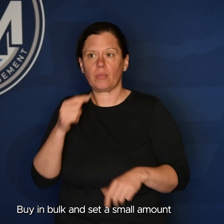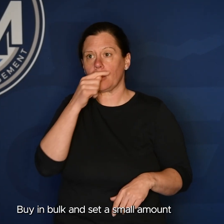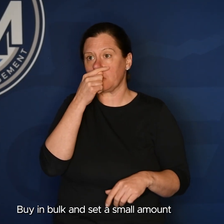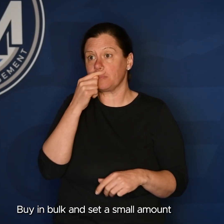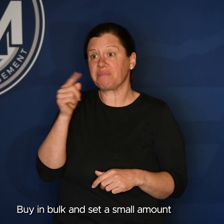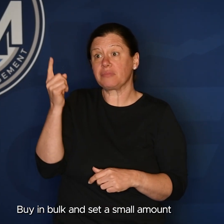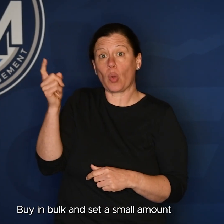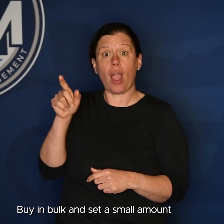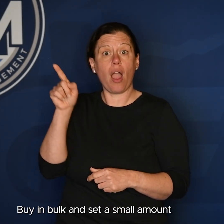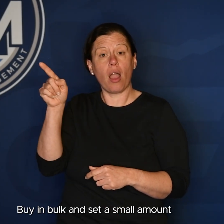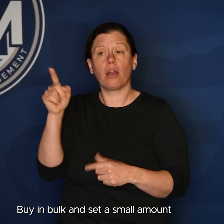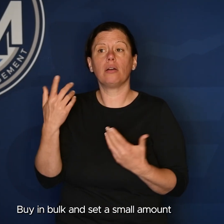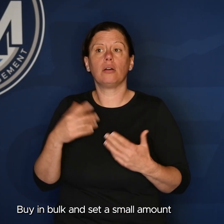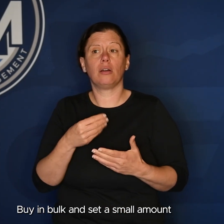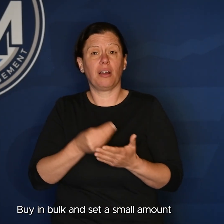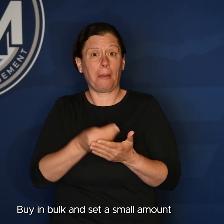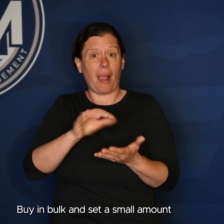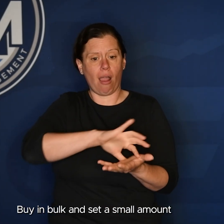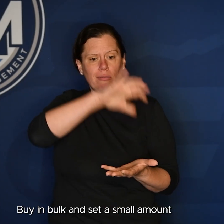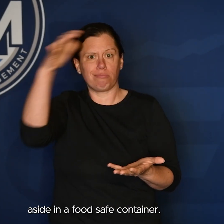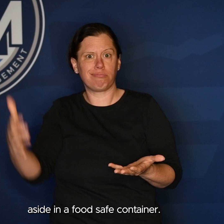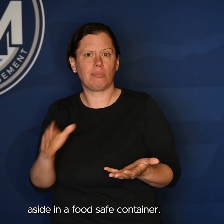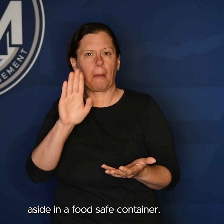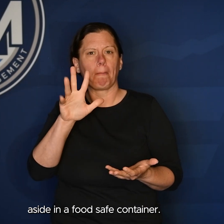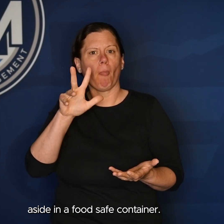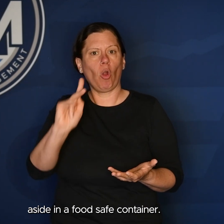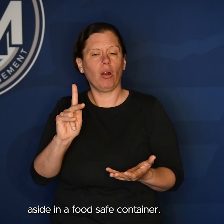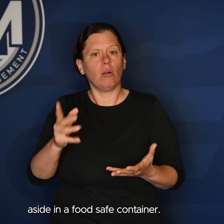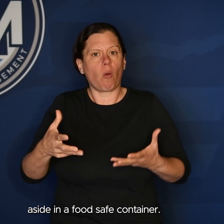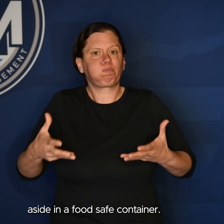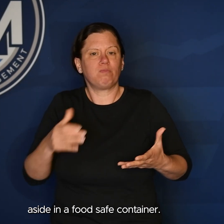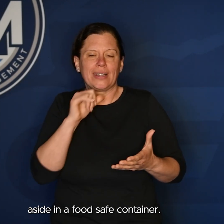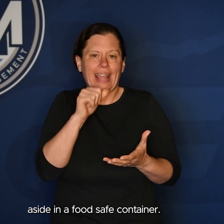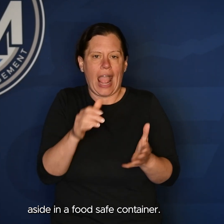Buy in bulk and set a small amount aside in a food-safe container.